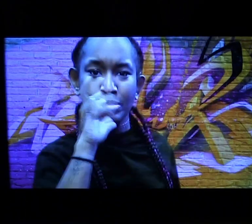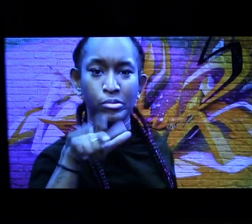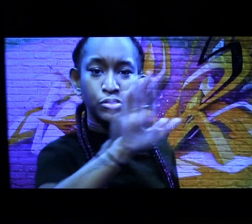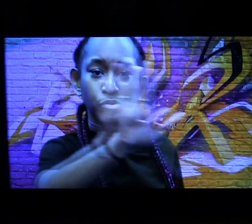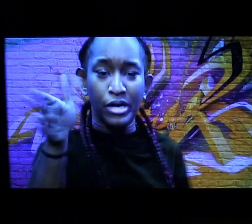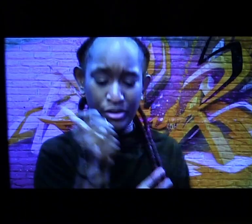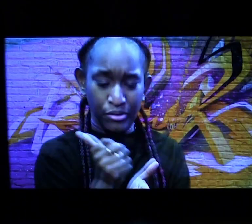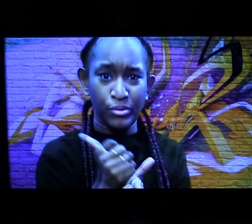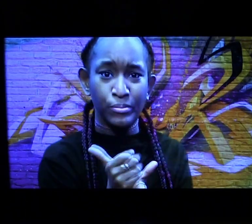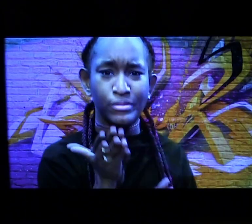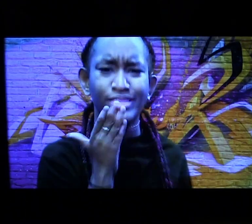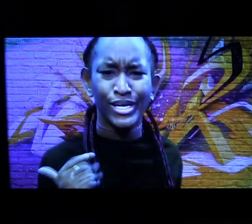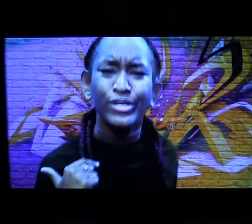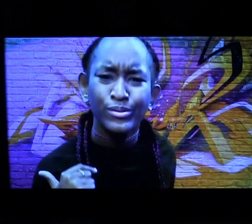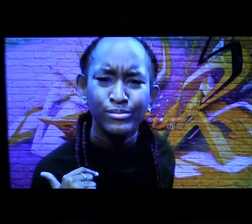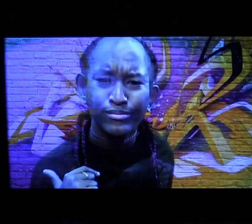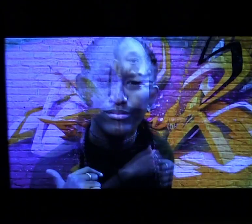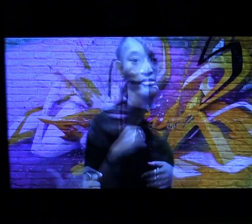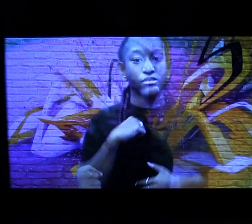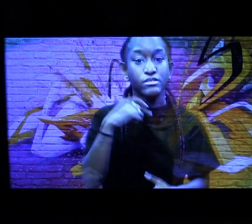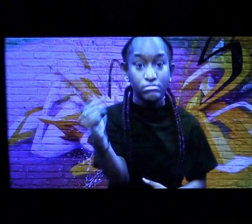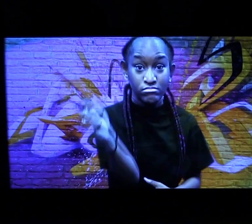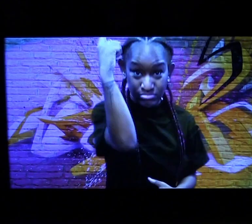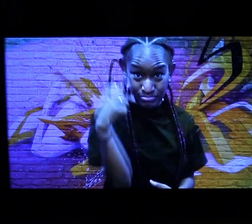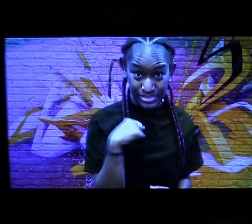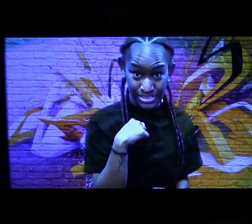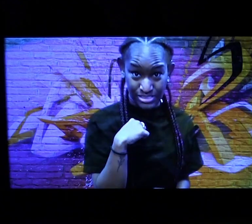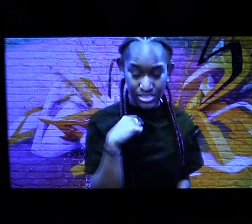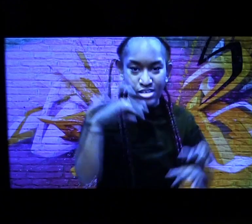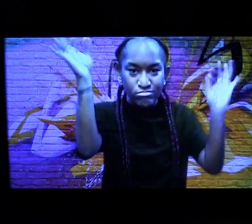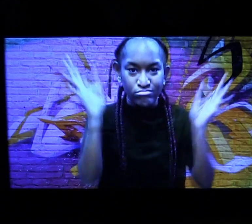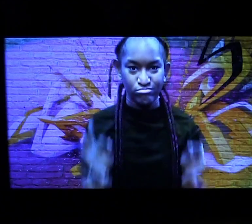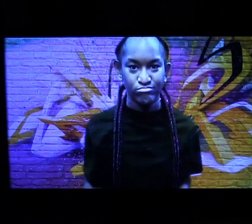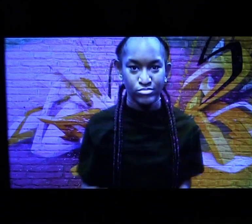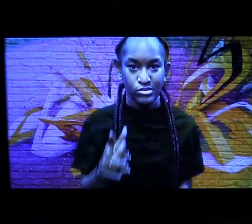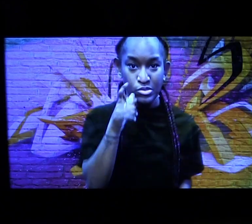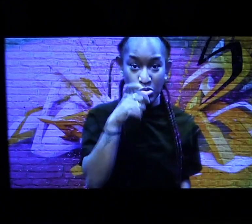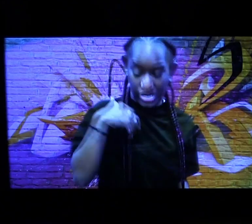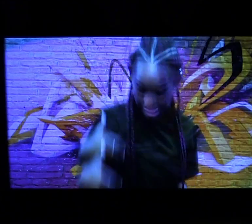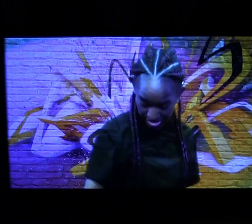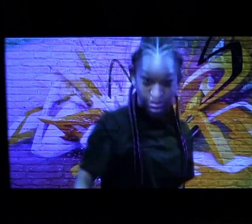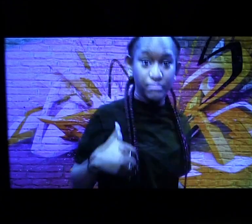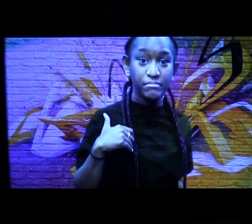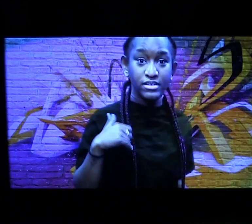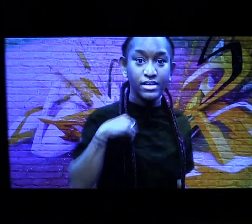bull. Thank you very much. Only Ivy telling me what